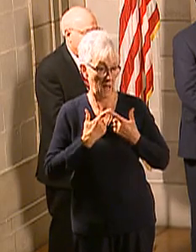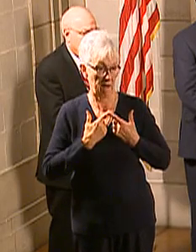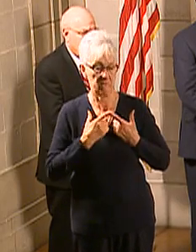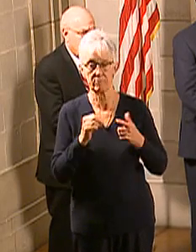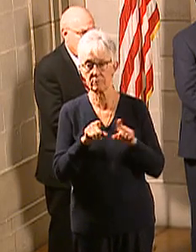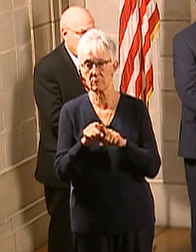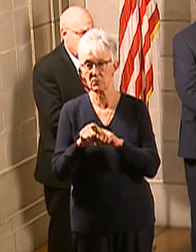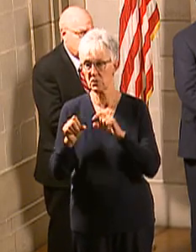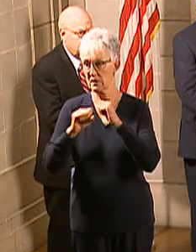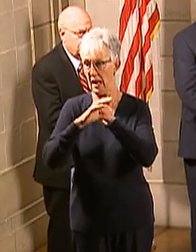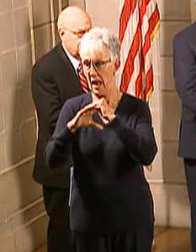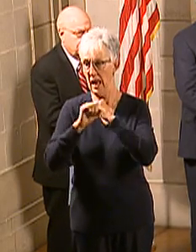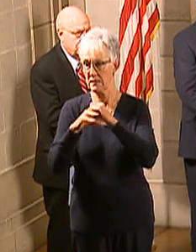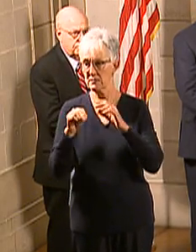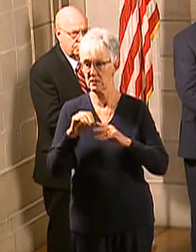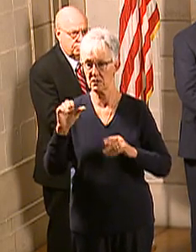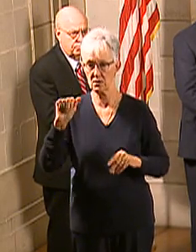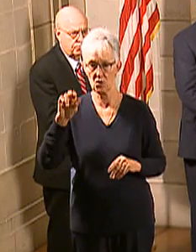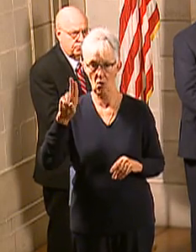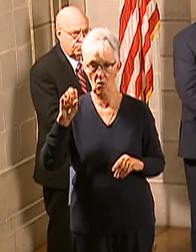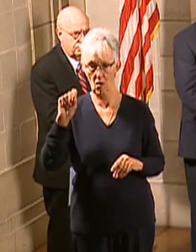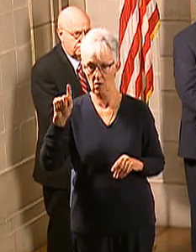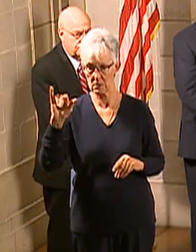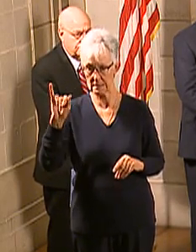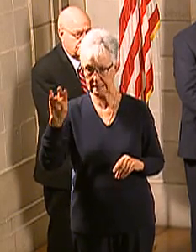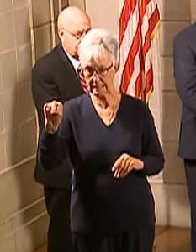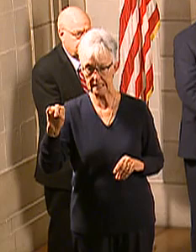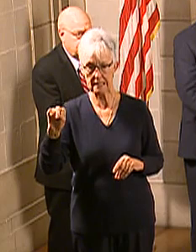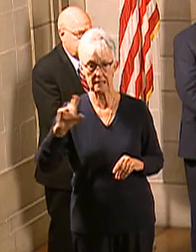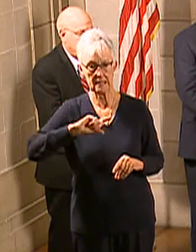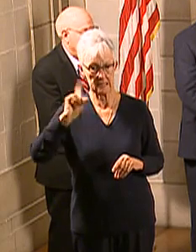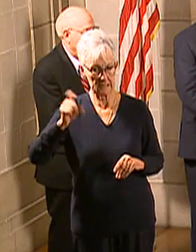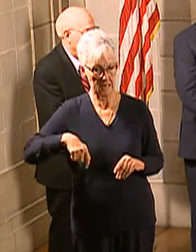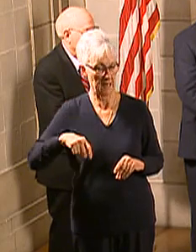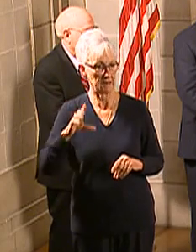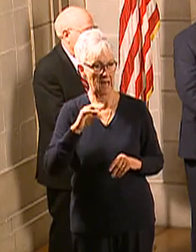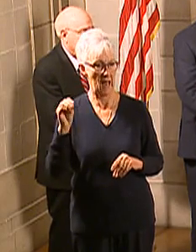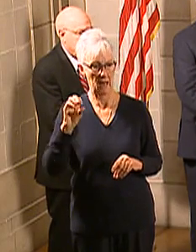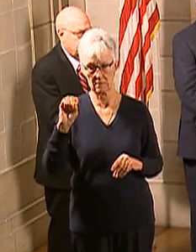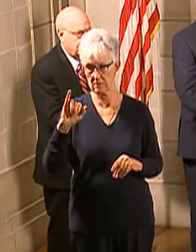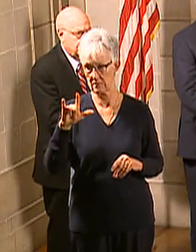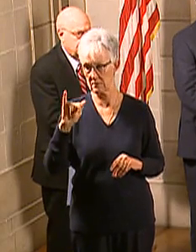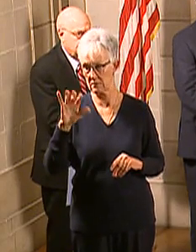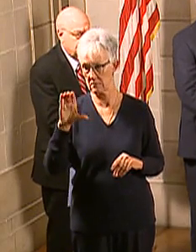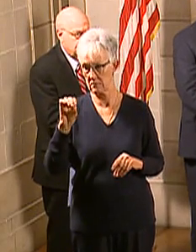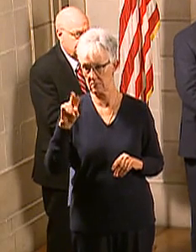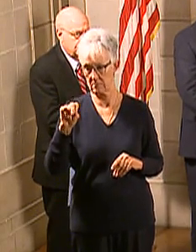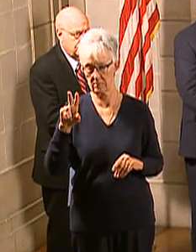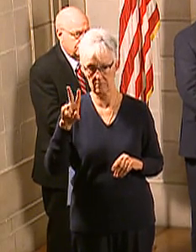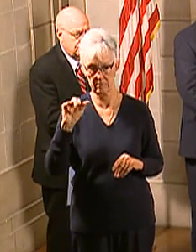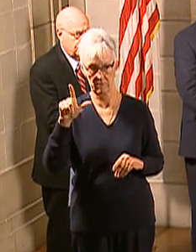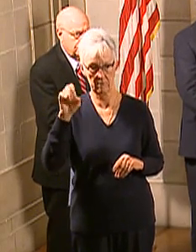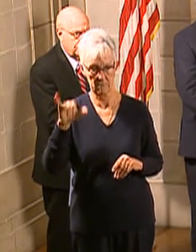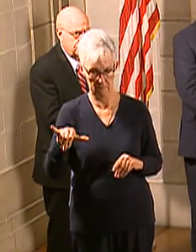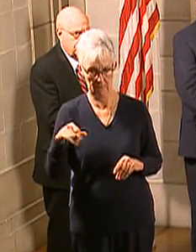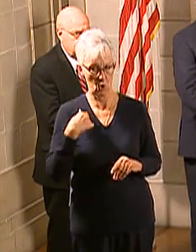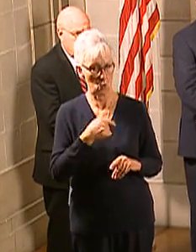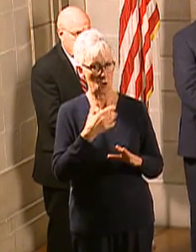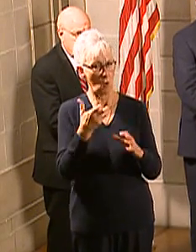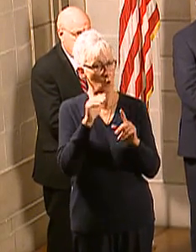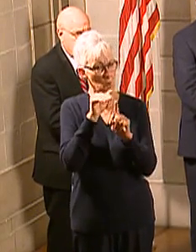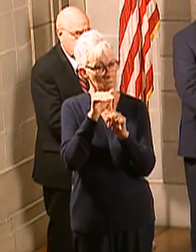ads in places like Austin, Texas, or Silicon Valley. And not only do we hope to remind Nebraskans who may have moved